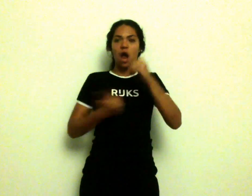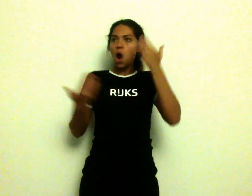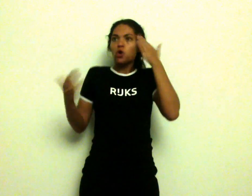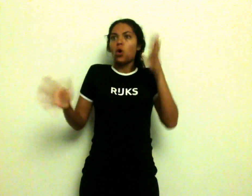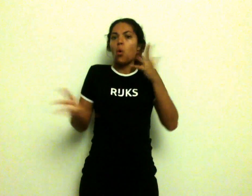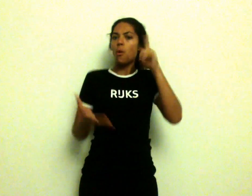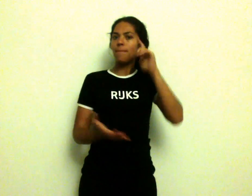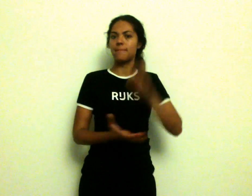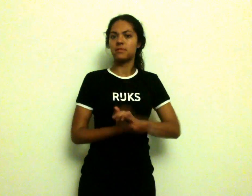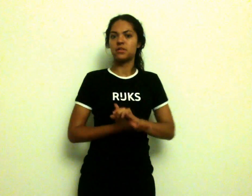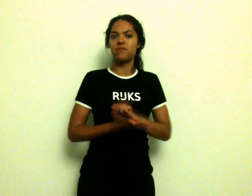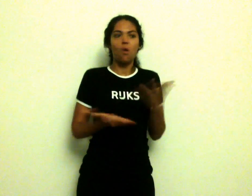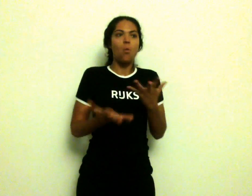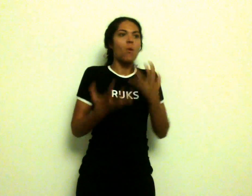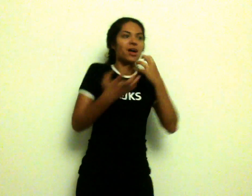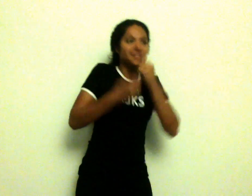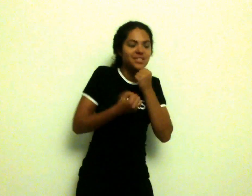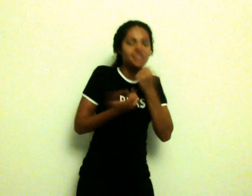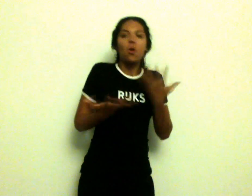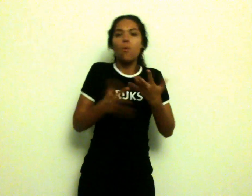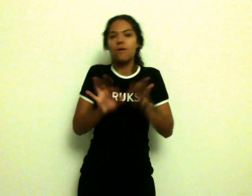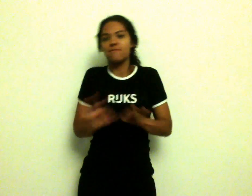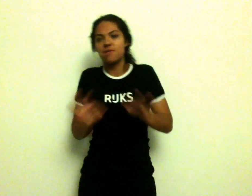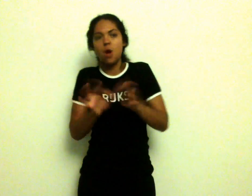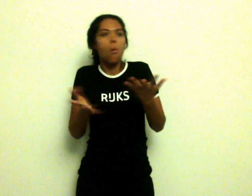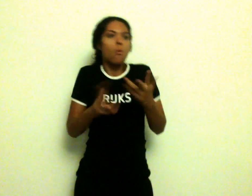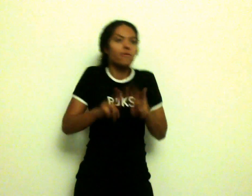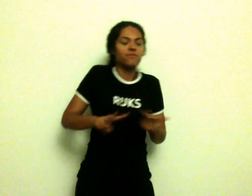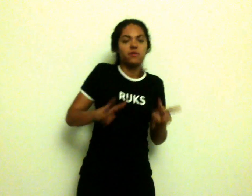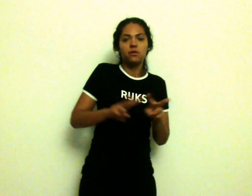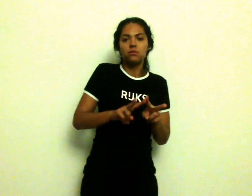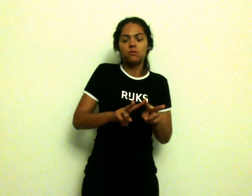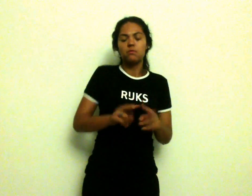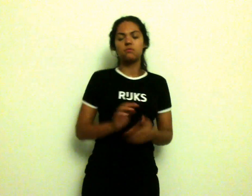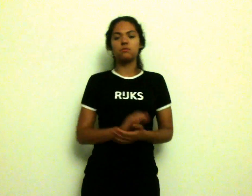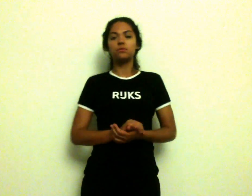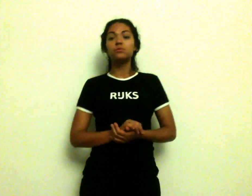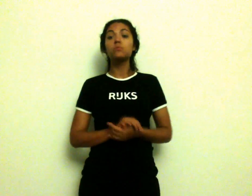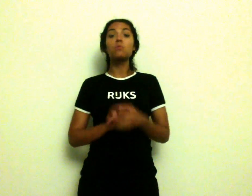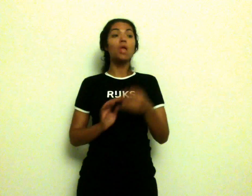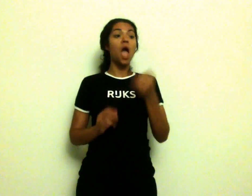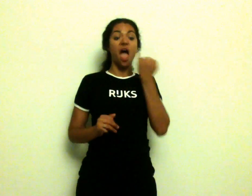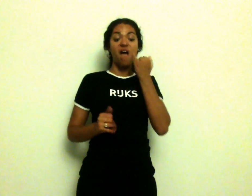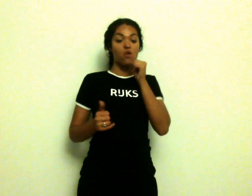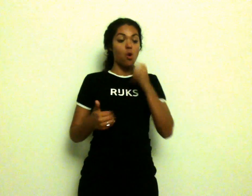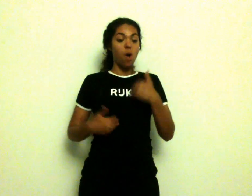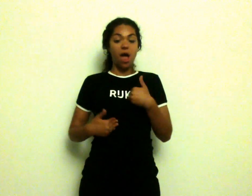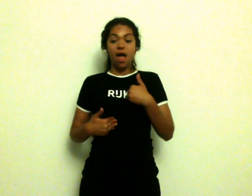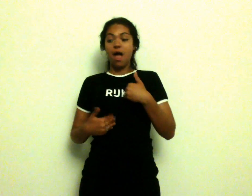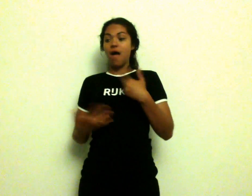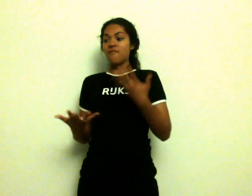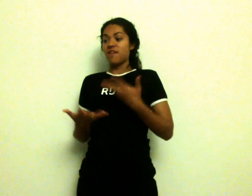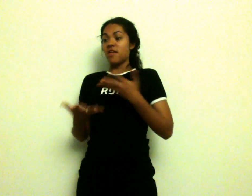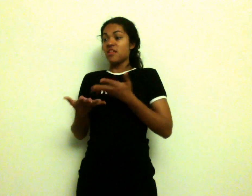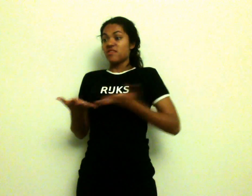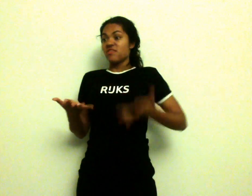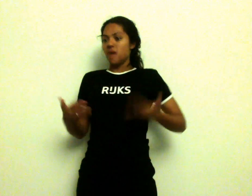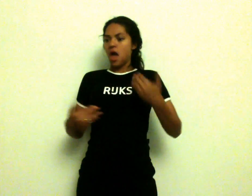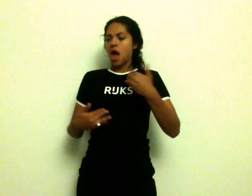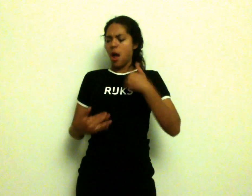Until we know what we believe here and what it is that is worth preserving, we will never know what it is that's really being